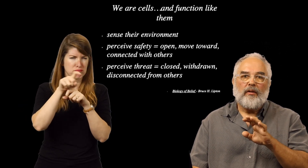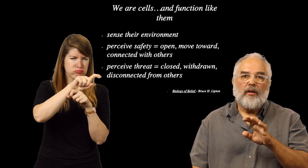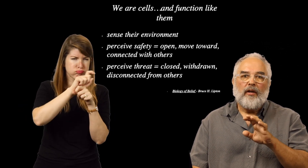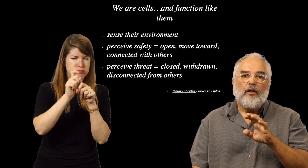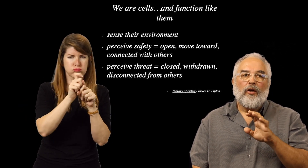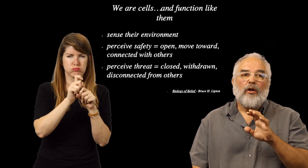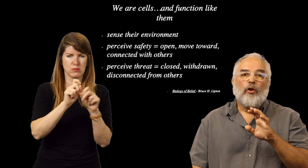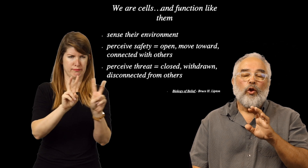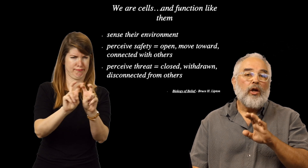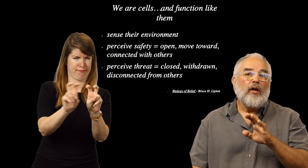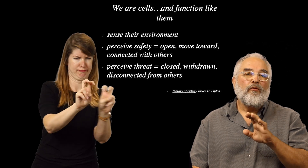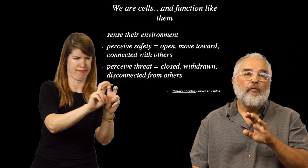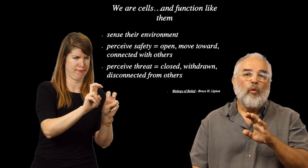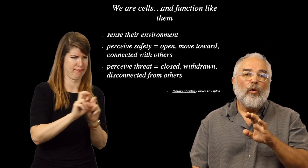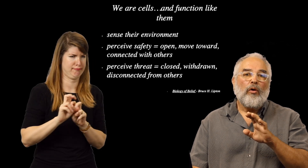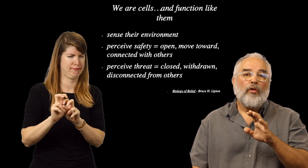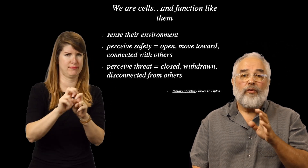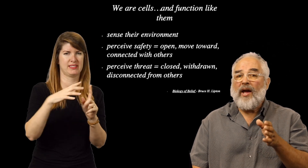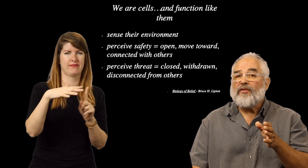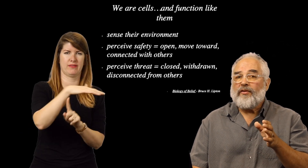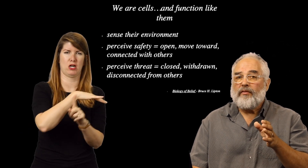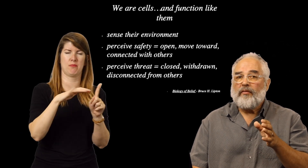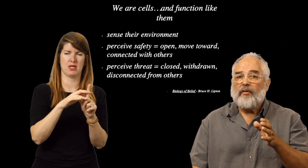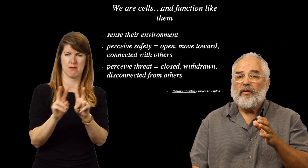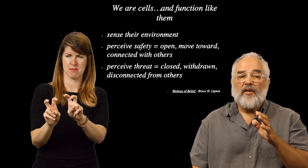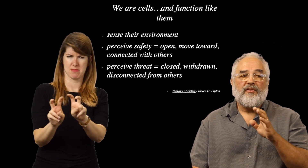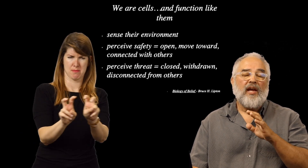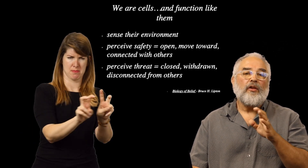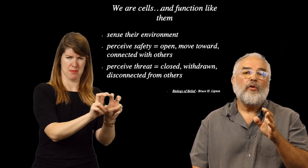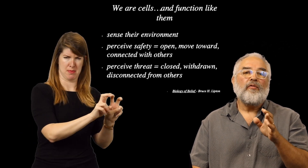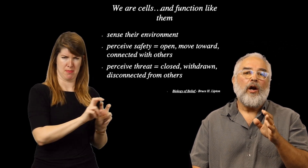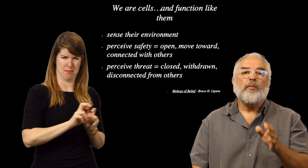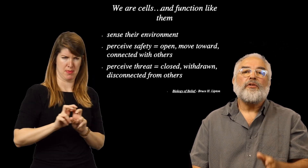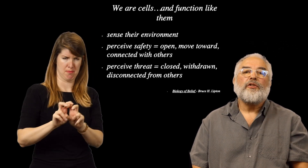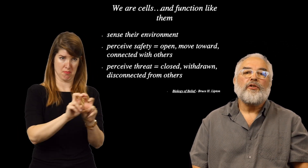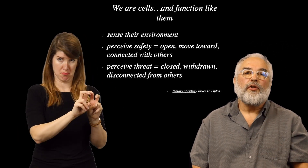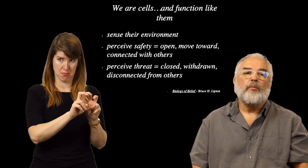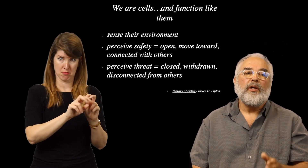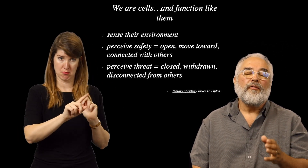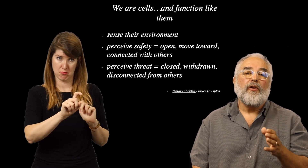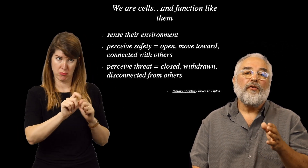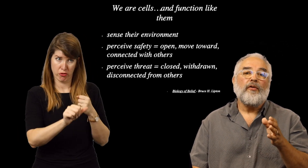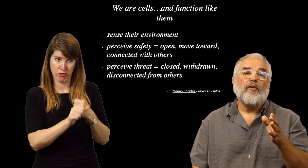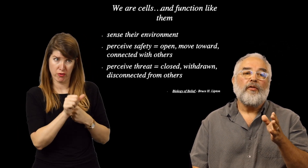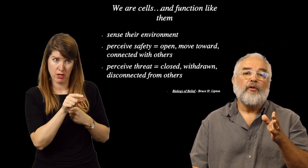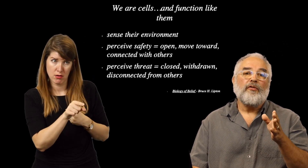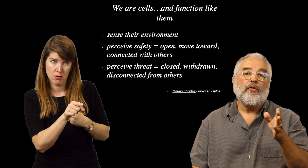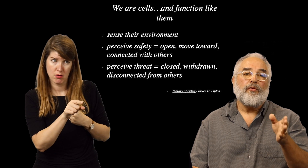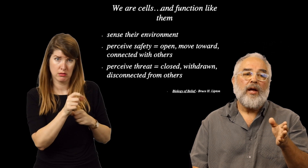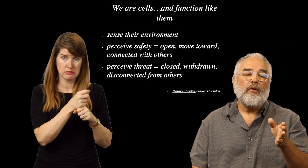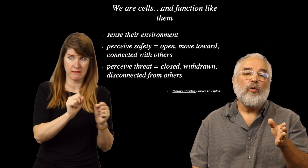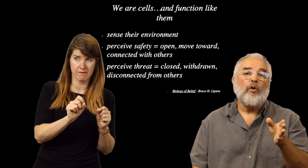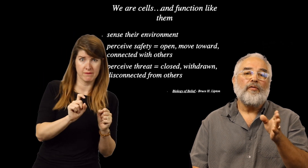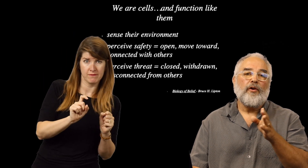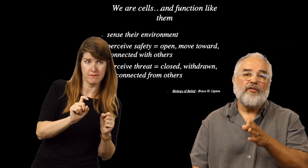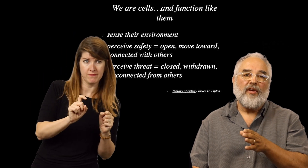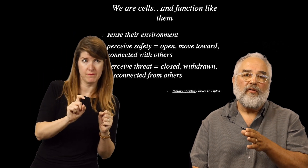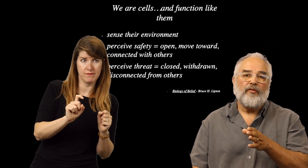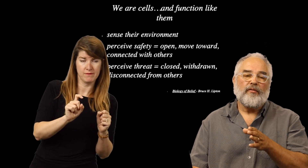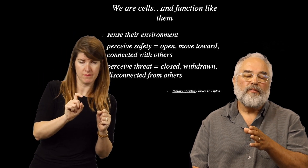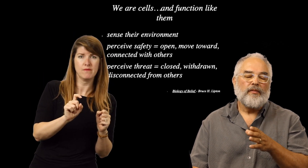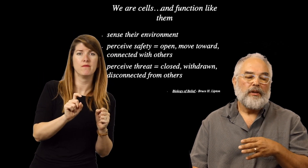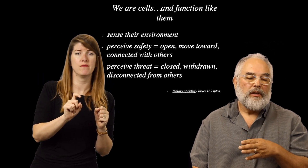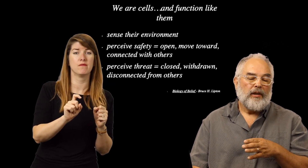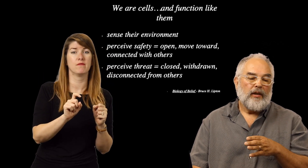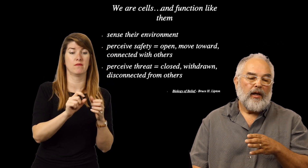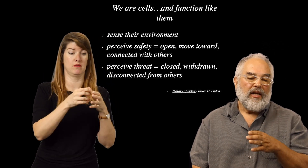environment looking for threats. They scan their environment to determine if there's a threat or if they're